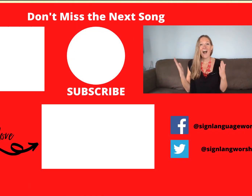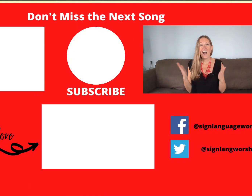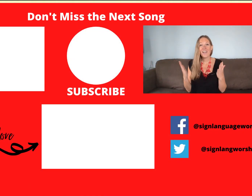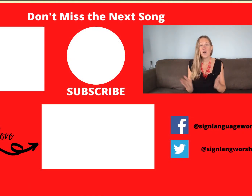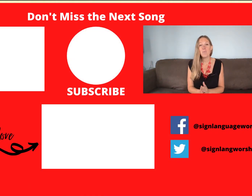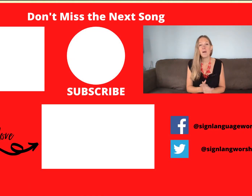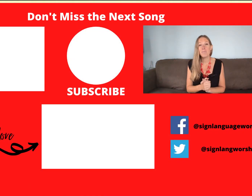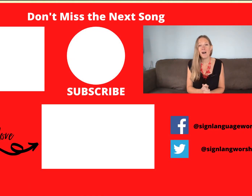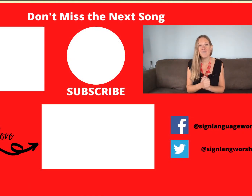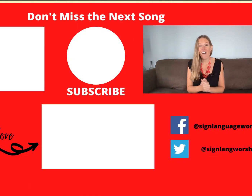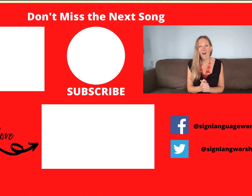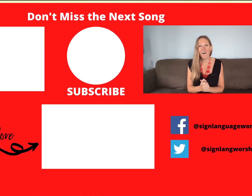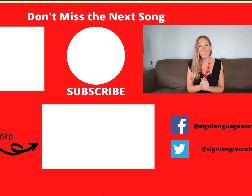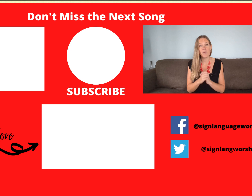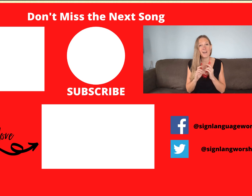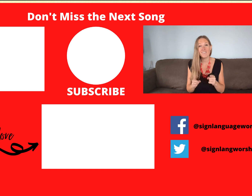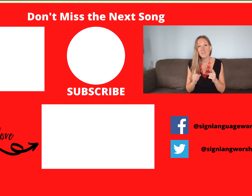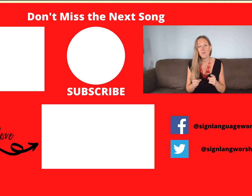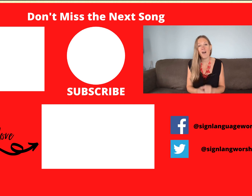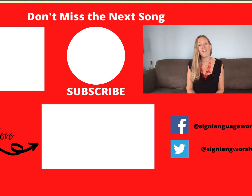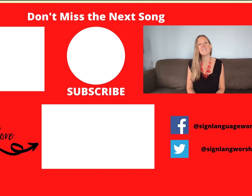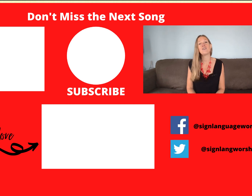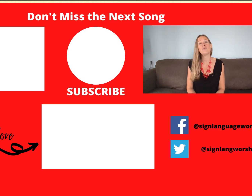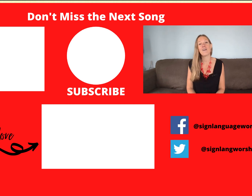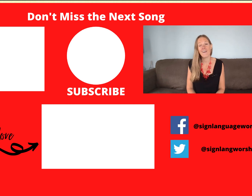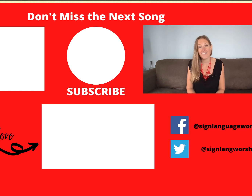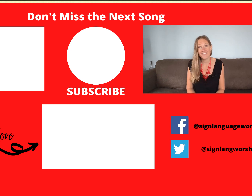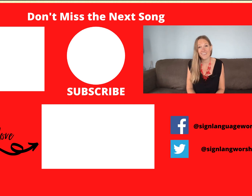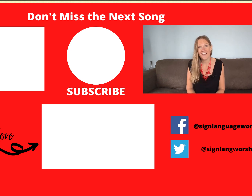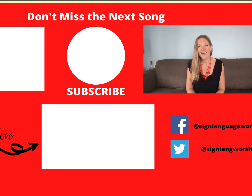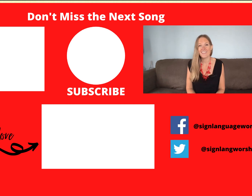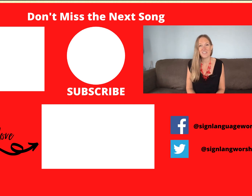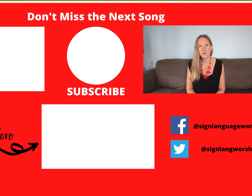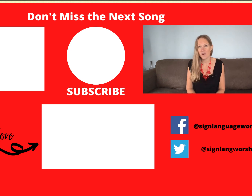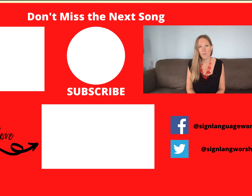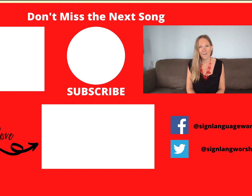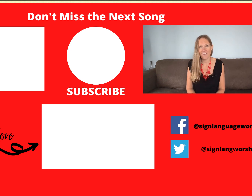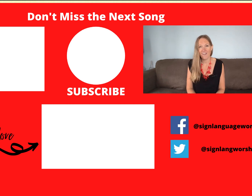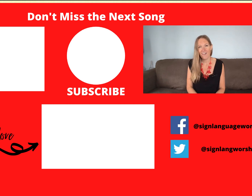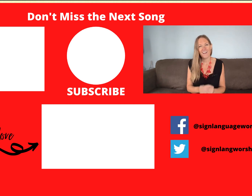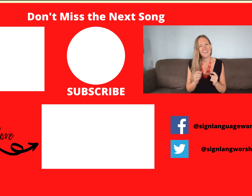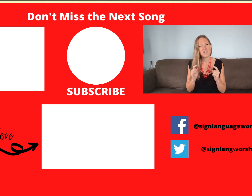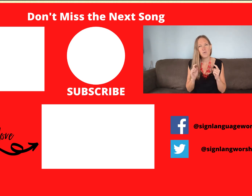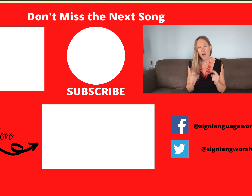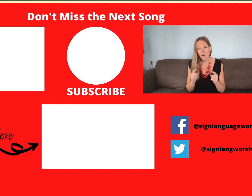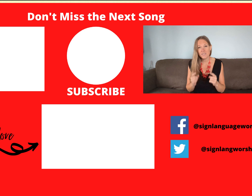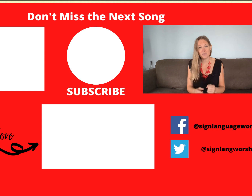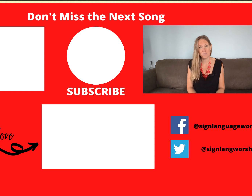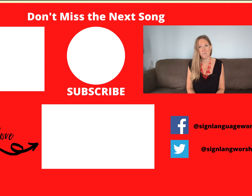I hope above all that wherever you are healthy and that you are well, and that you always remember